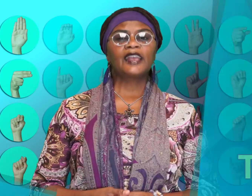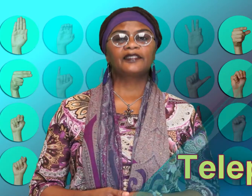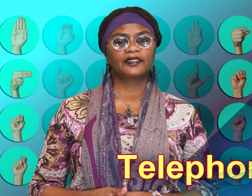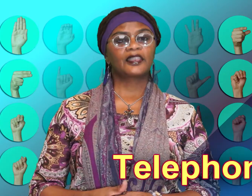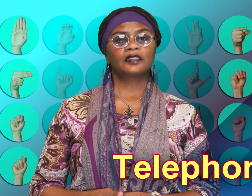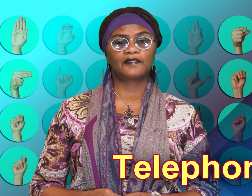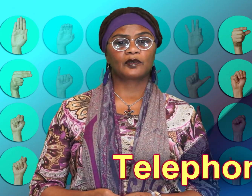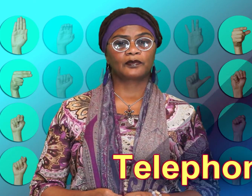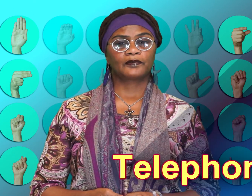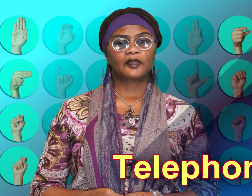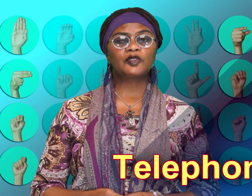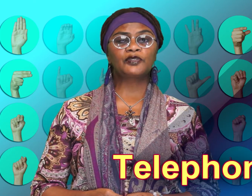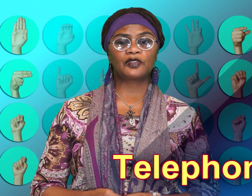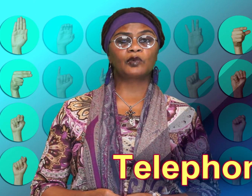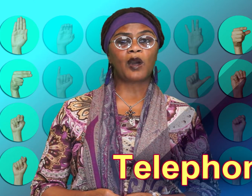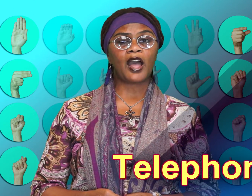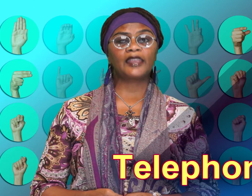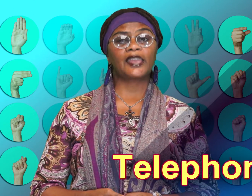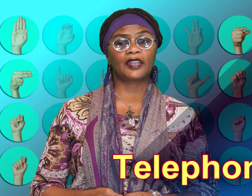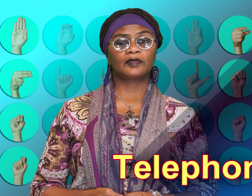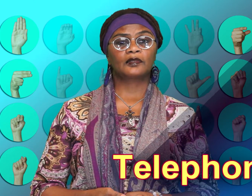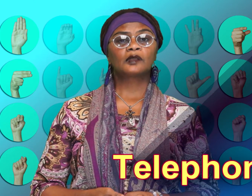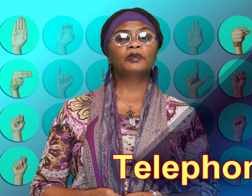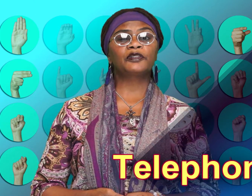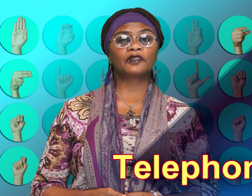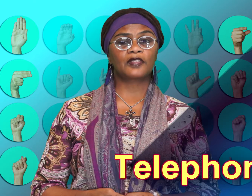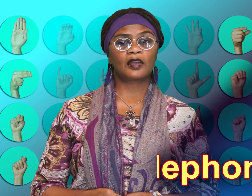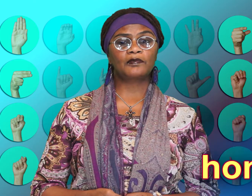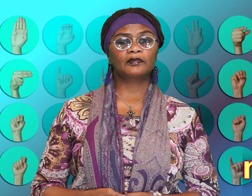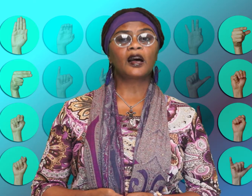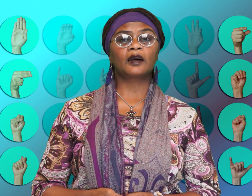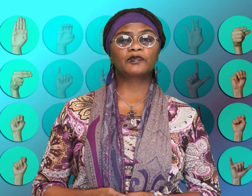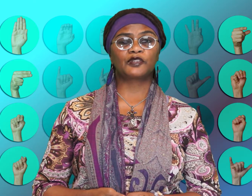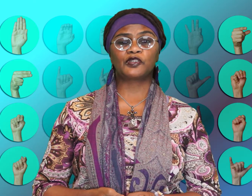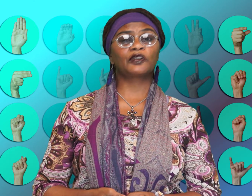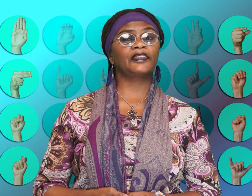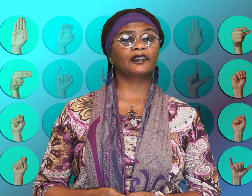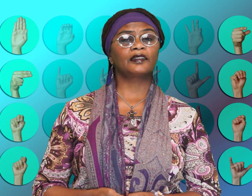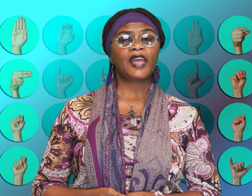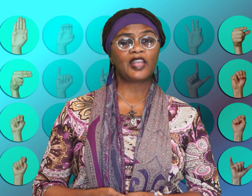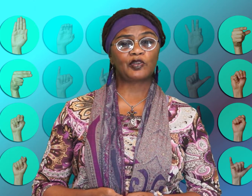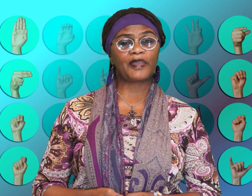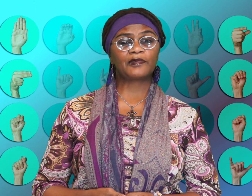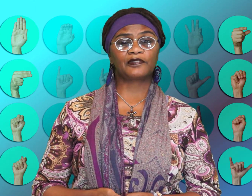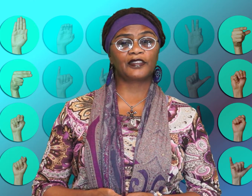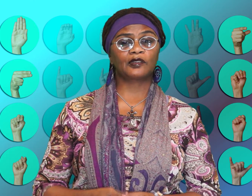Next is telephone. Using your Y hand, put your thumb up to your ear and your baby finger on